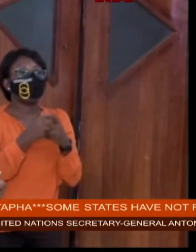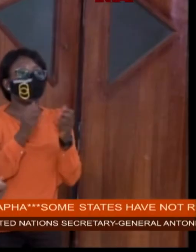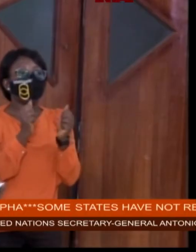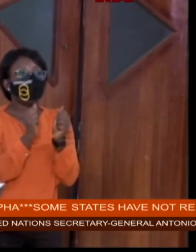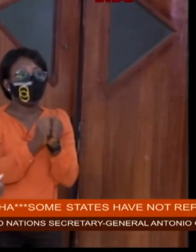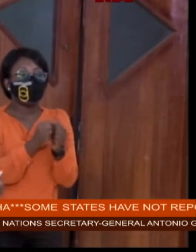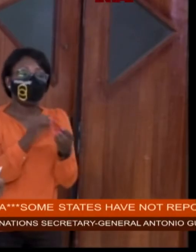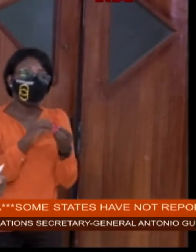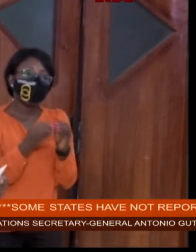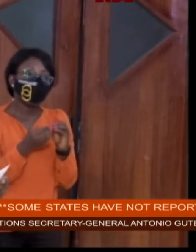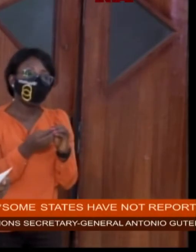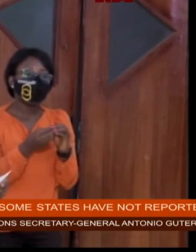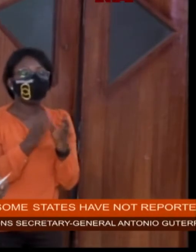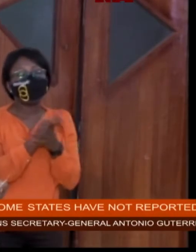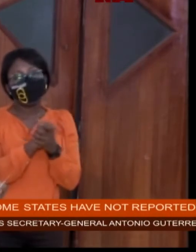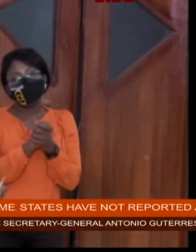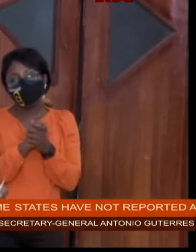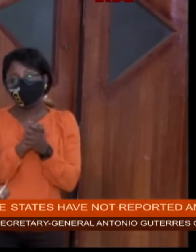upsurge.